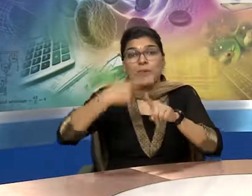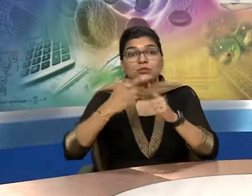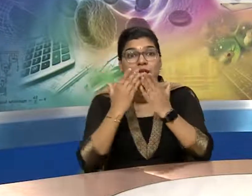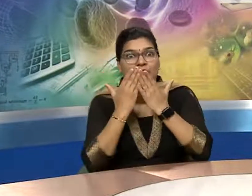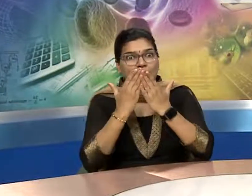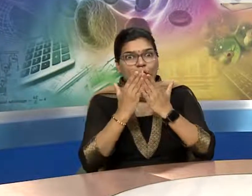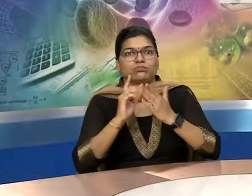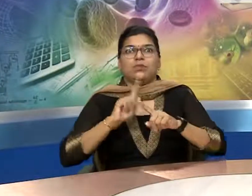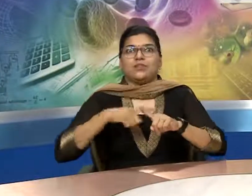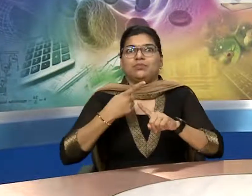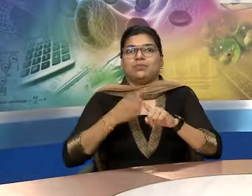culture.